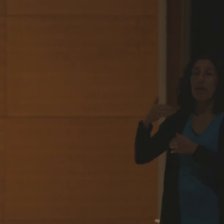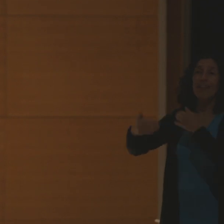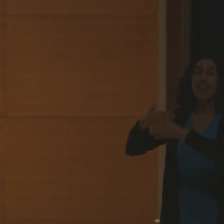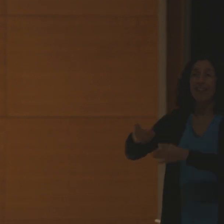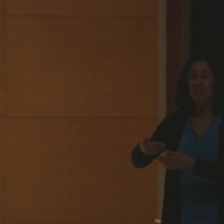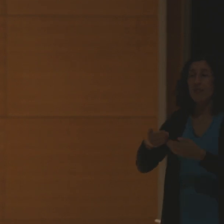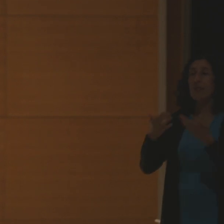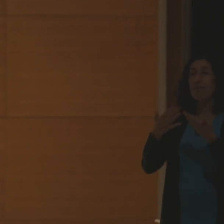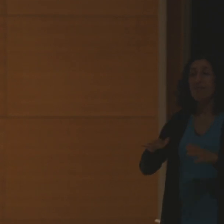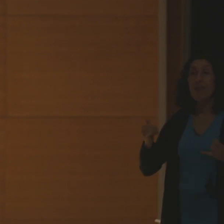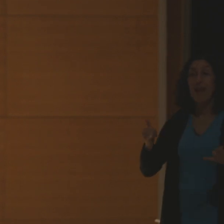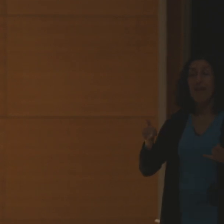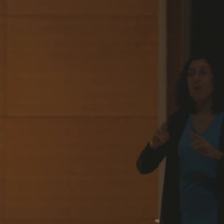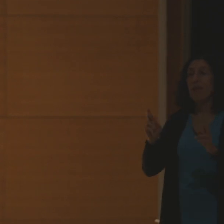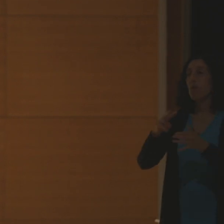going to read.